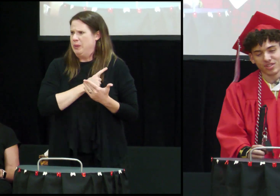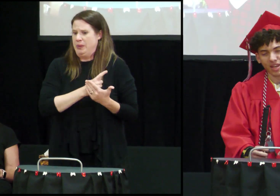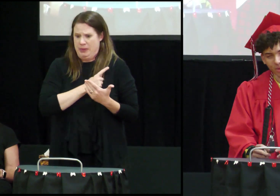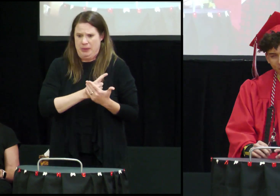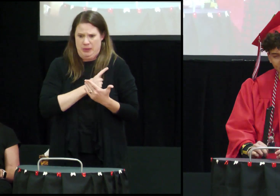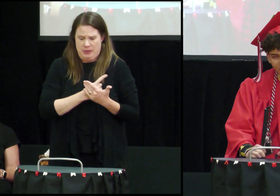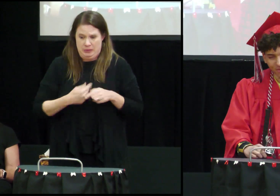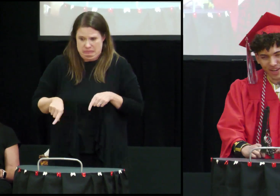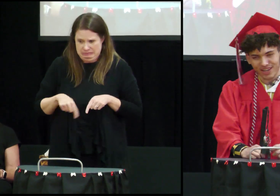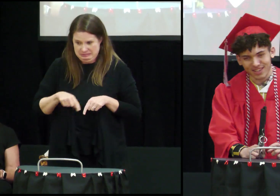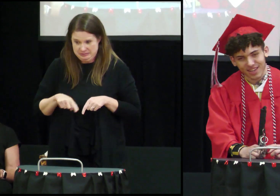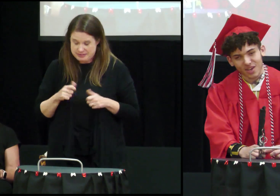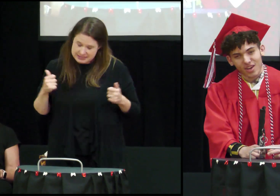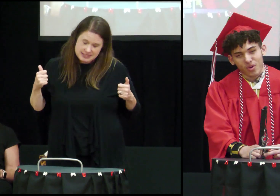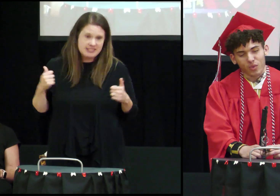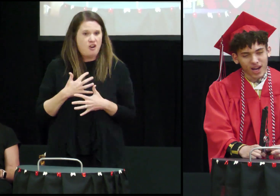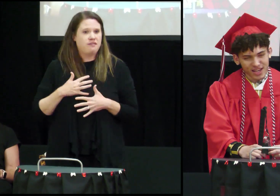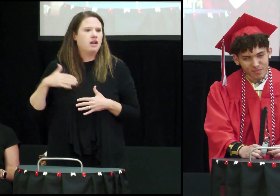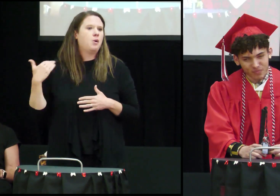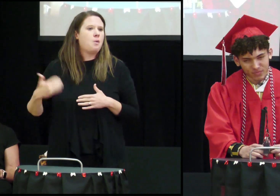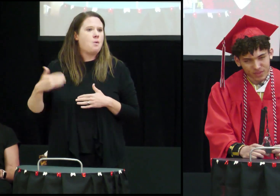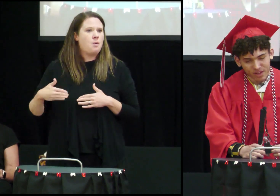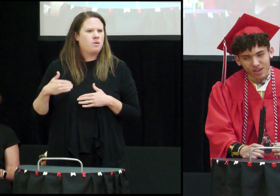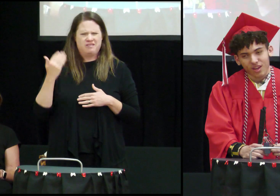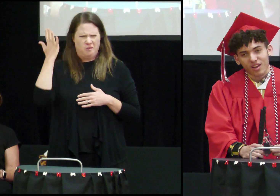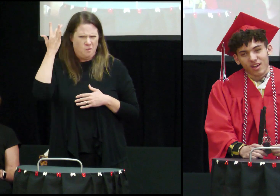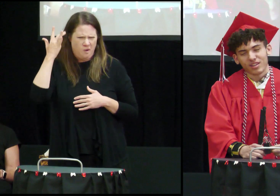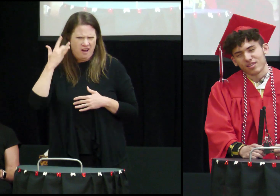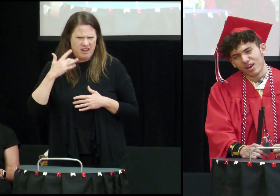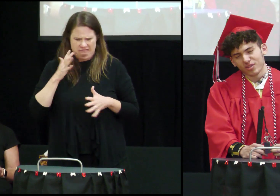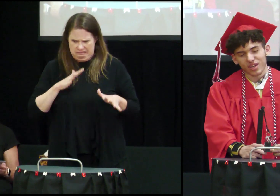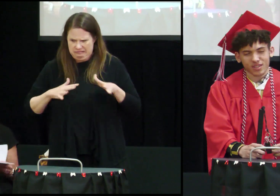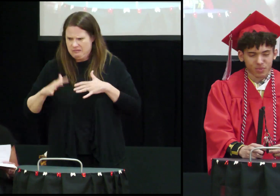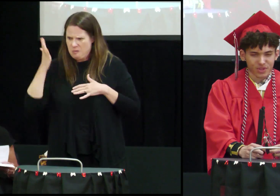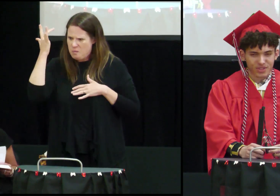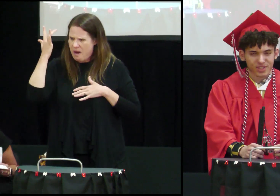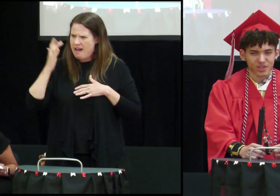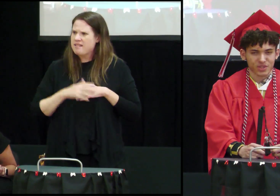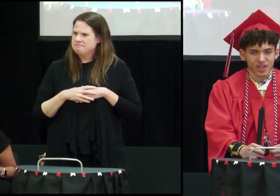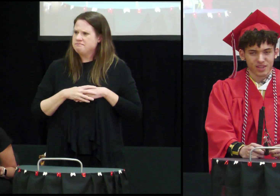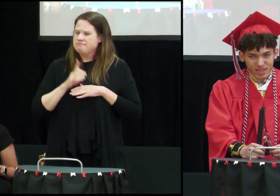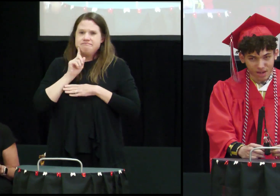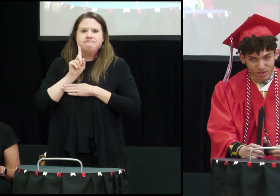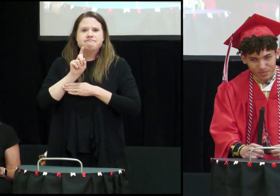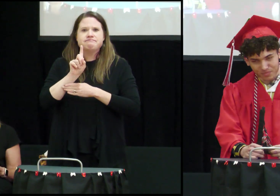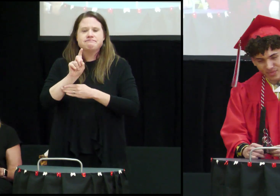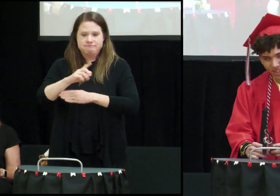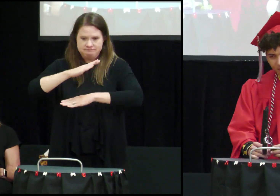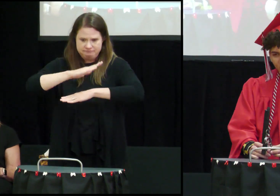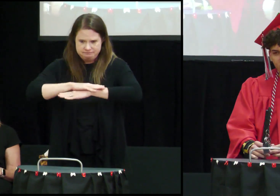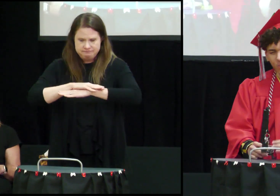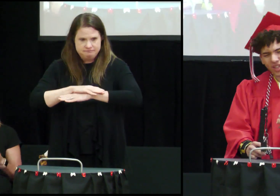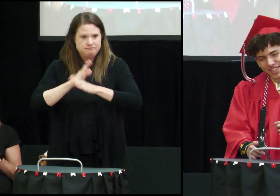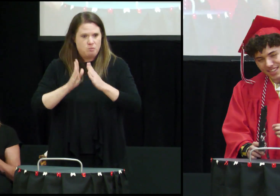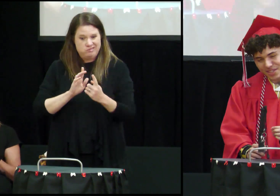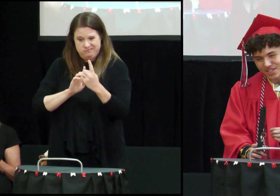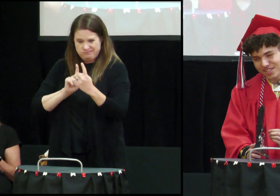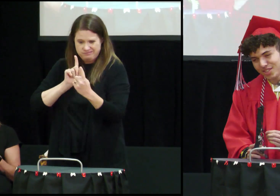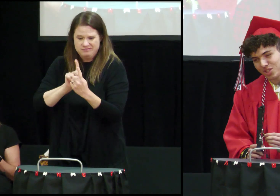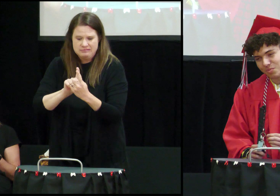absolutely terrified. Why? At the thought of talking to the person at the underside of the counter. You want to get the assistance because